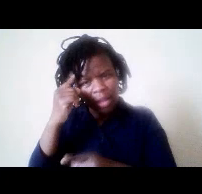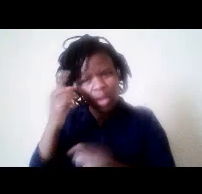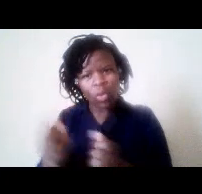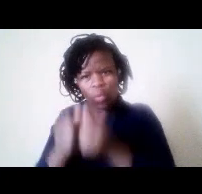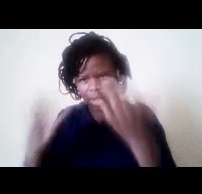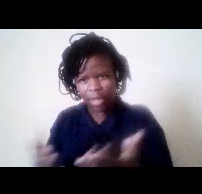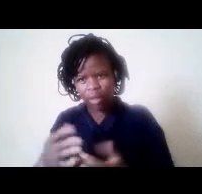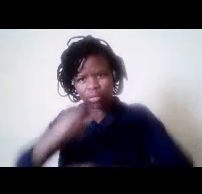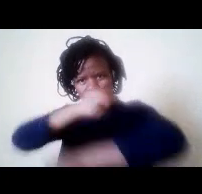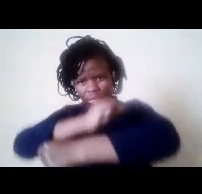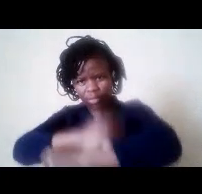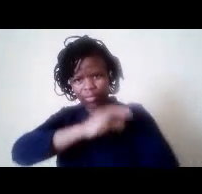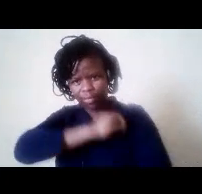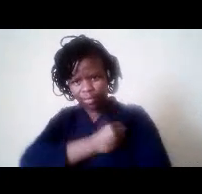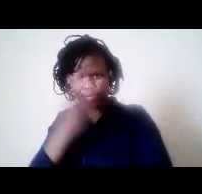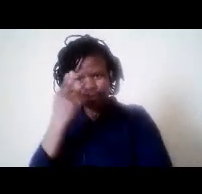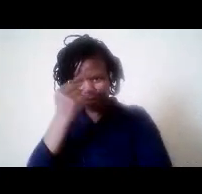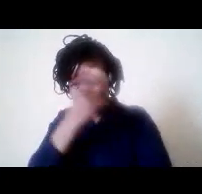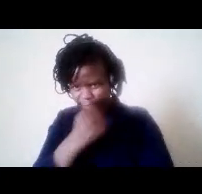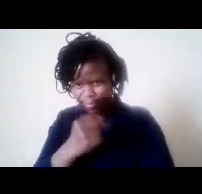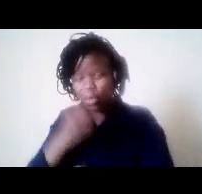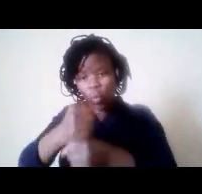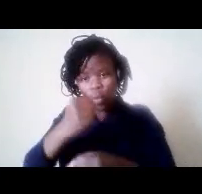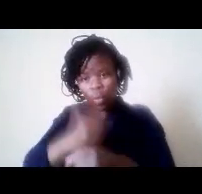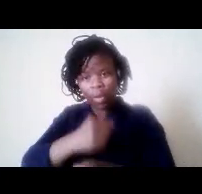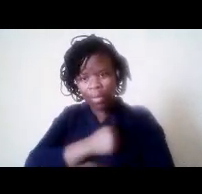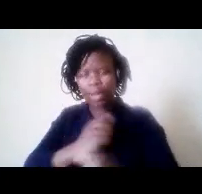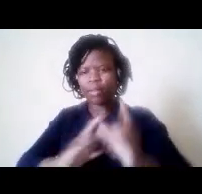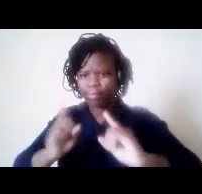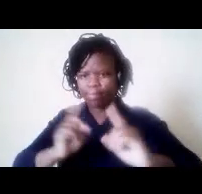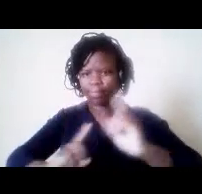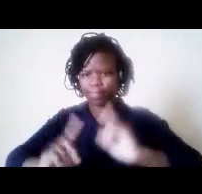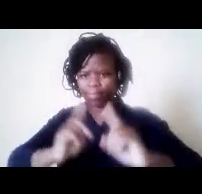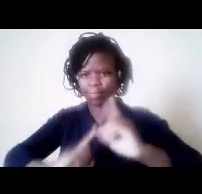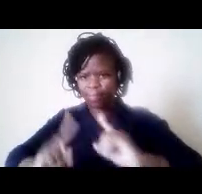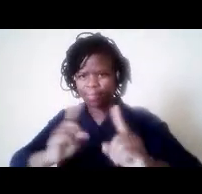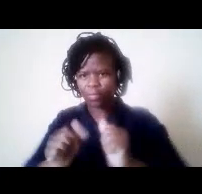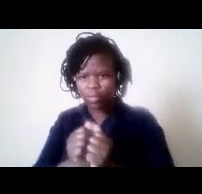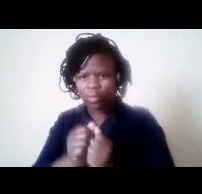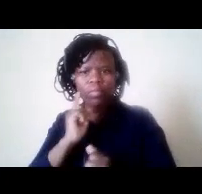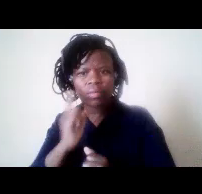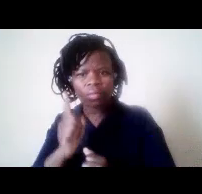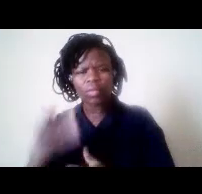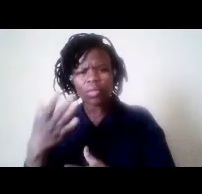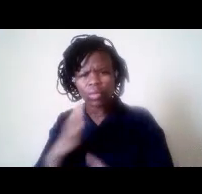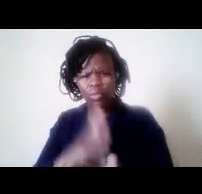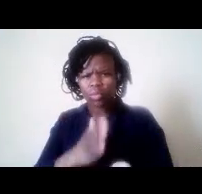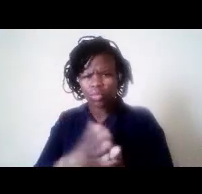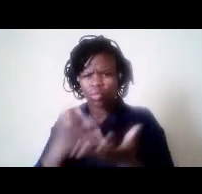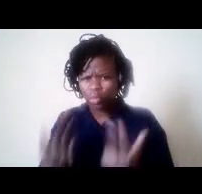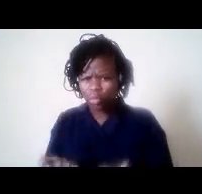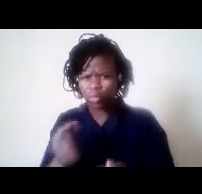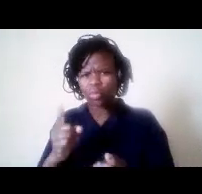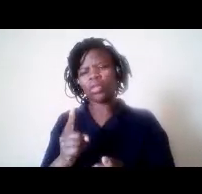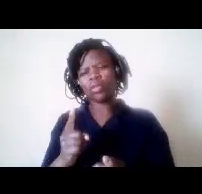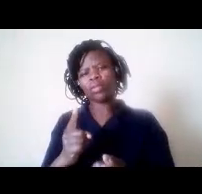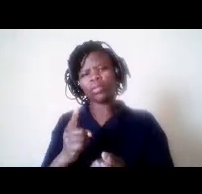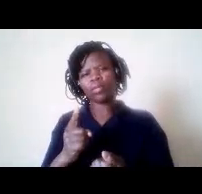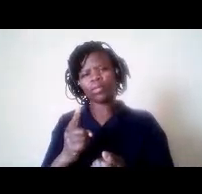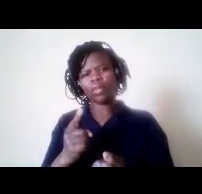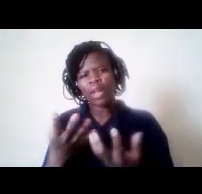In my work, I often have conversations with teachers who describe feeling quite a lot of anxiety about having